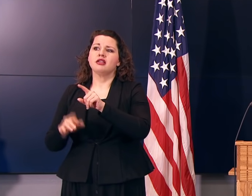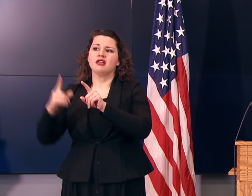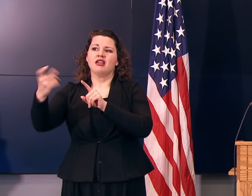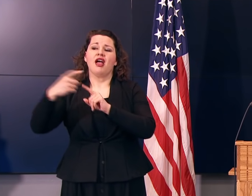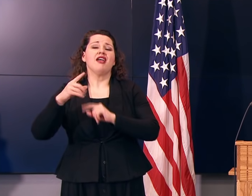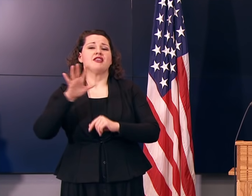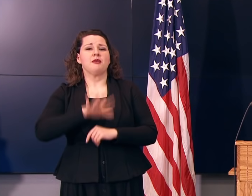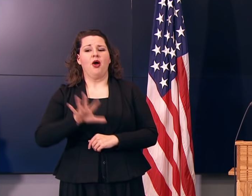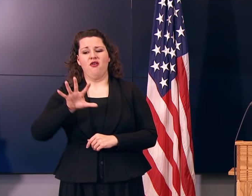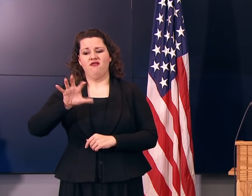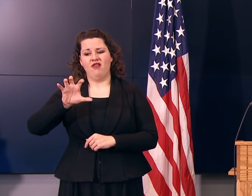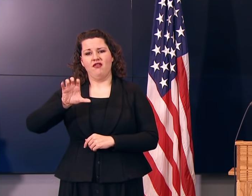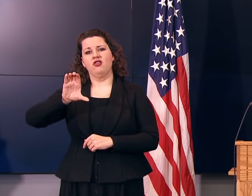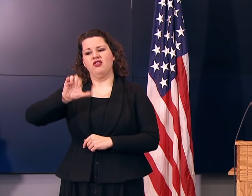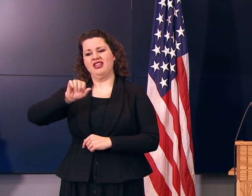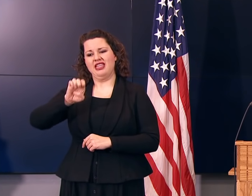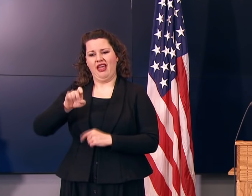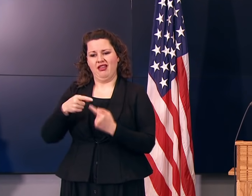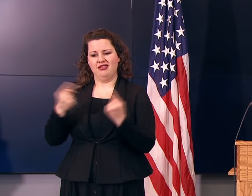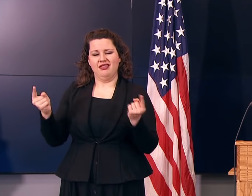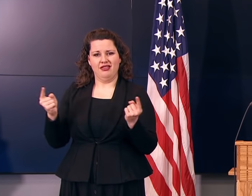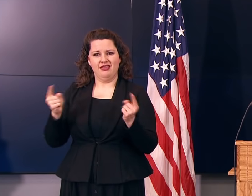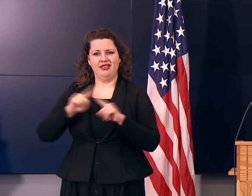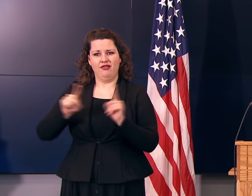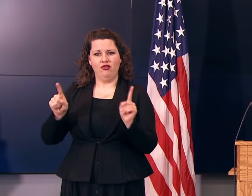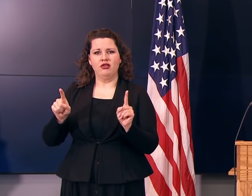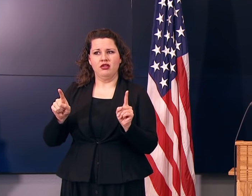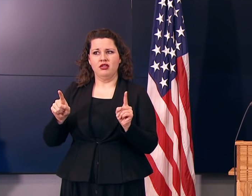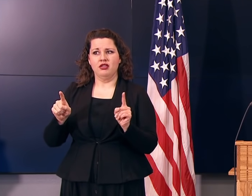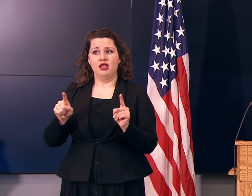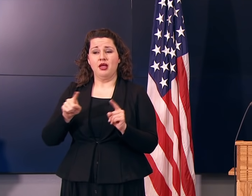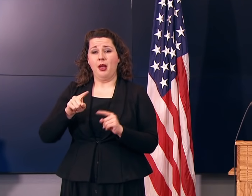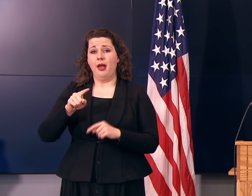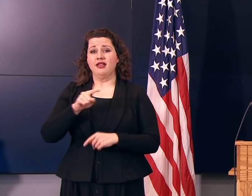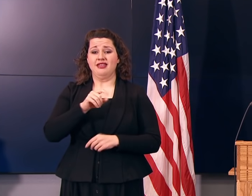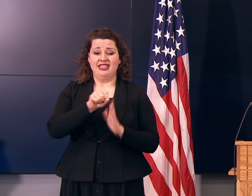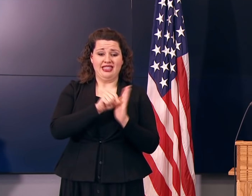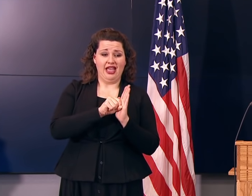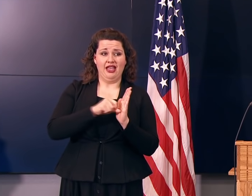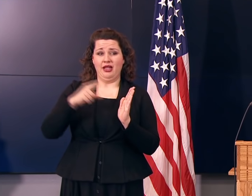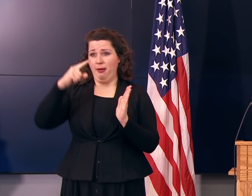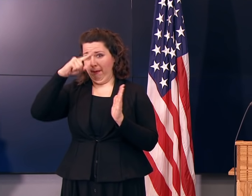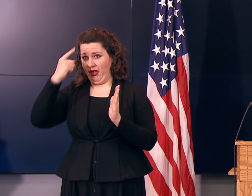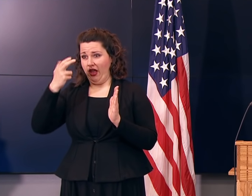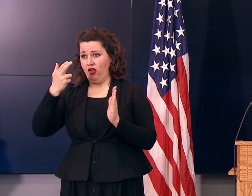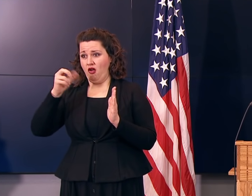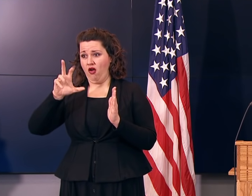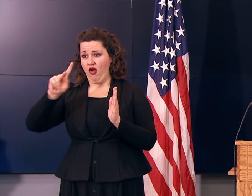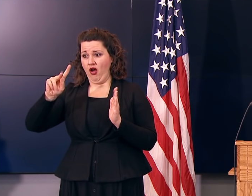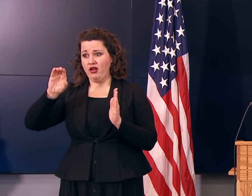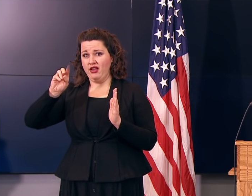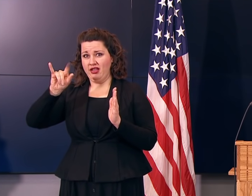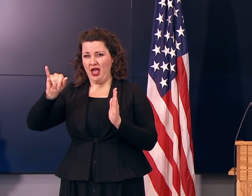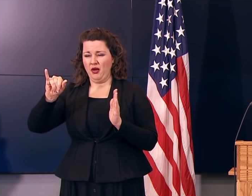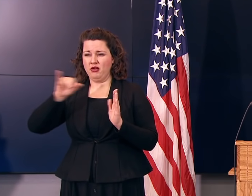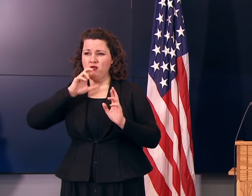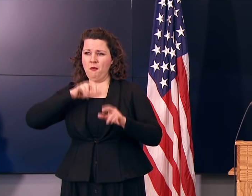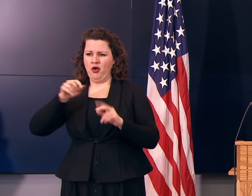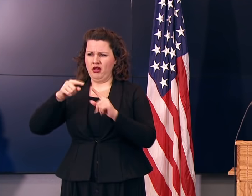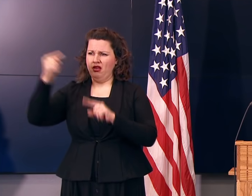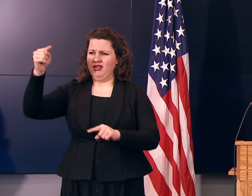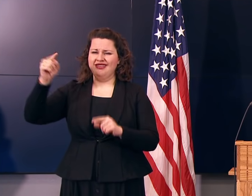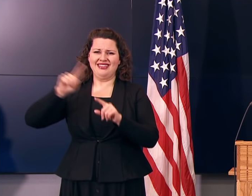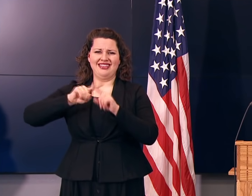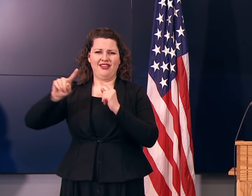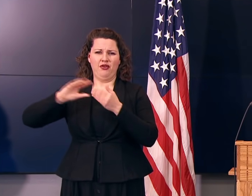500 case discrepancy between what the state and Blackhawk County is reporting. Is that a lag in